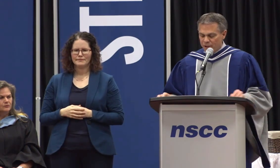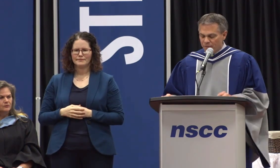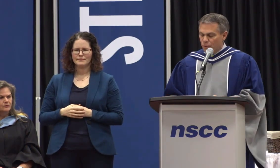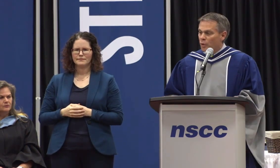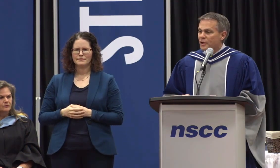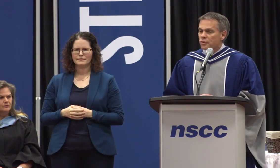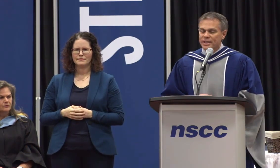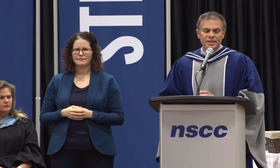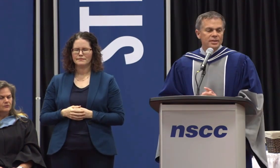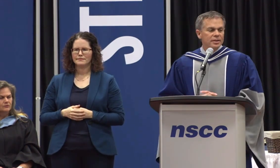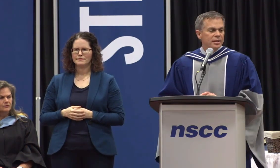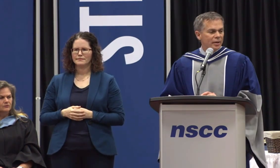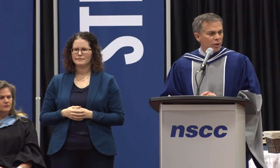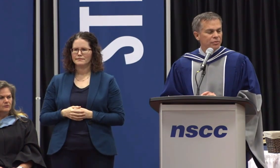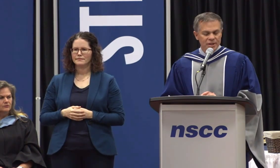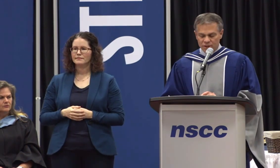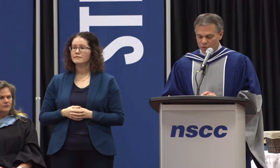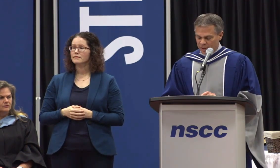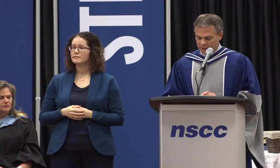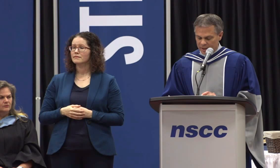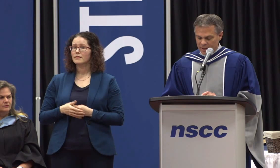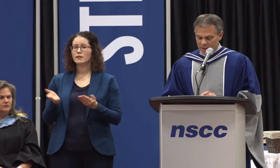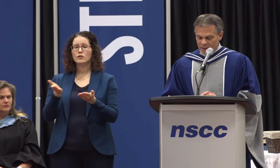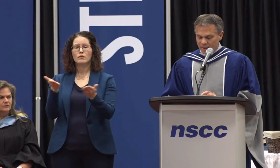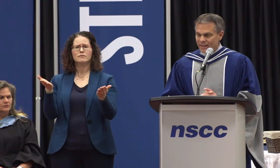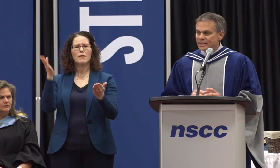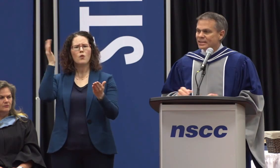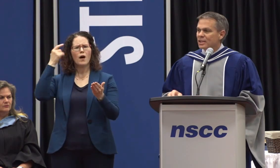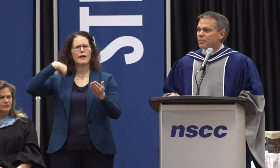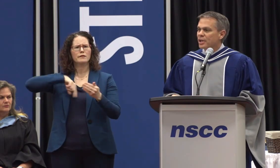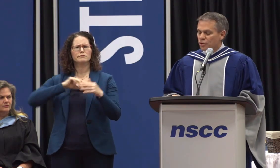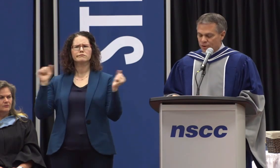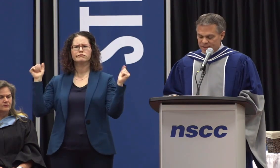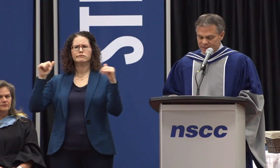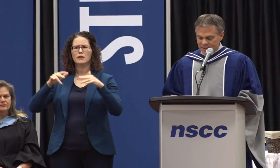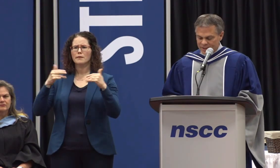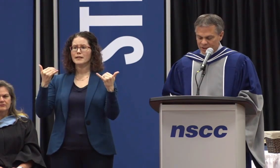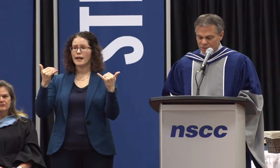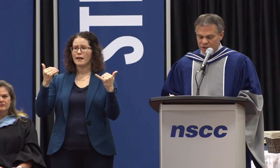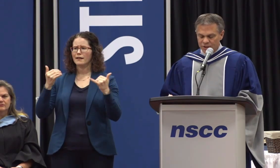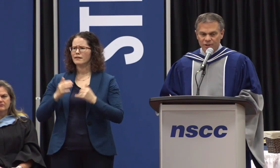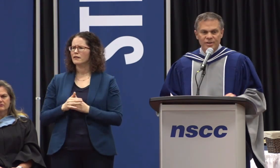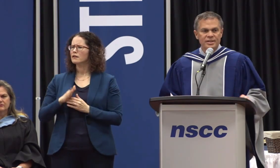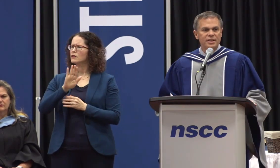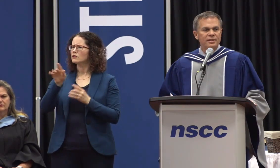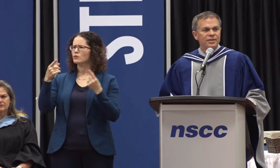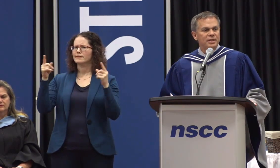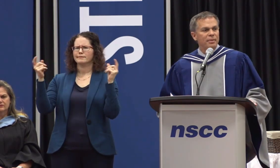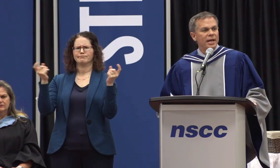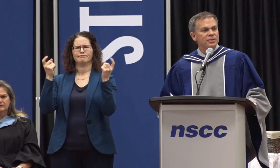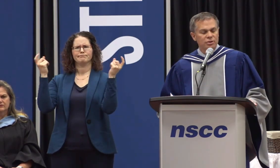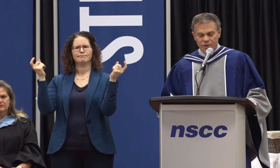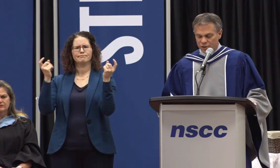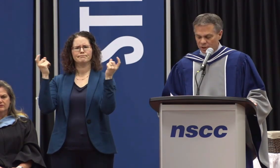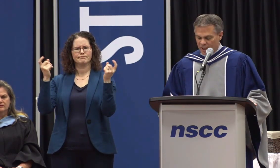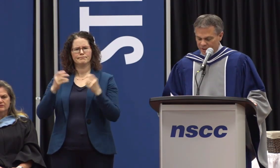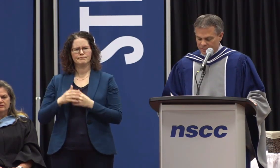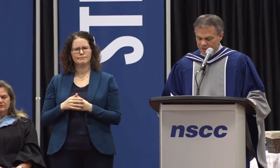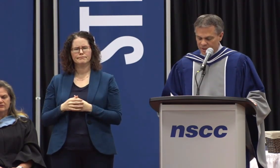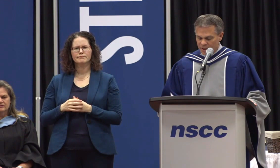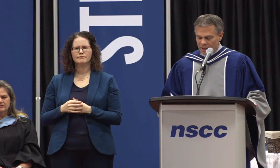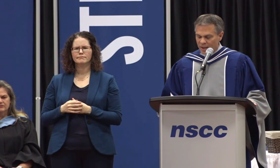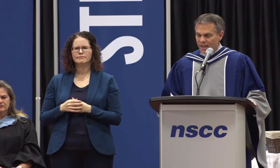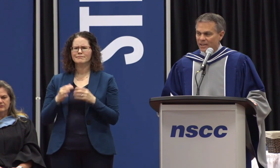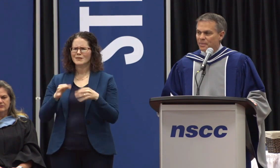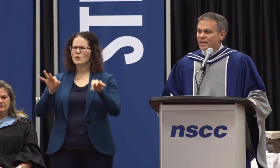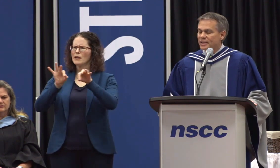Graduates, we are here for one reason and one reason only, and that's to celebrate your success in reaching a very significant milestone in your